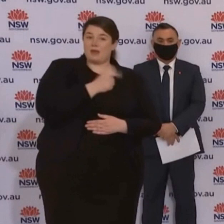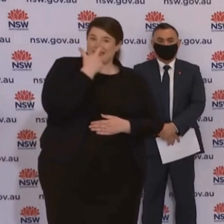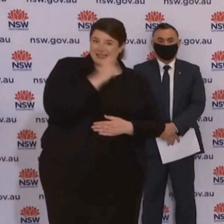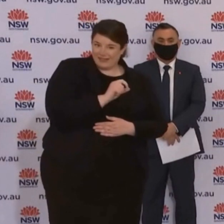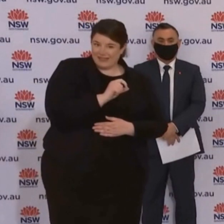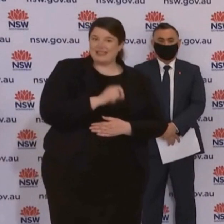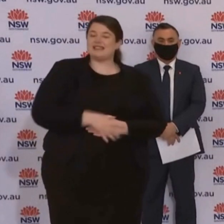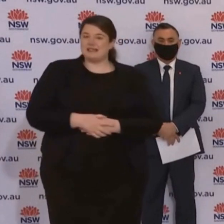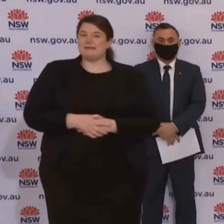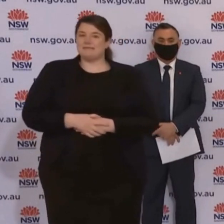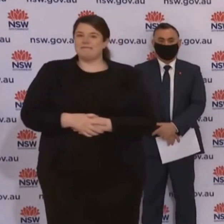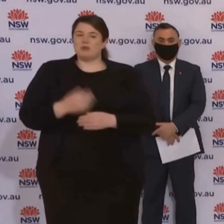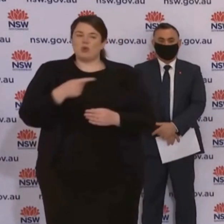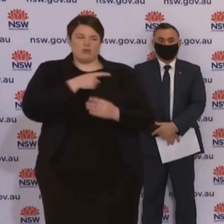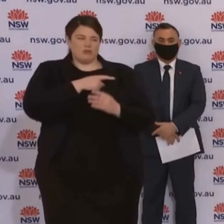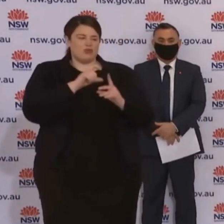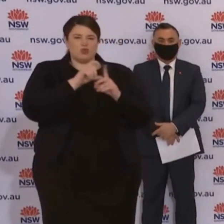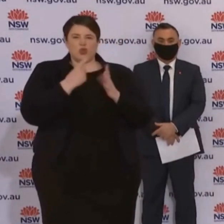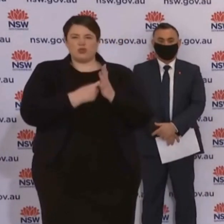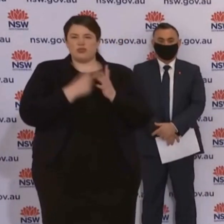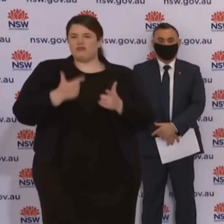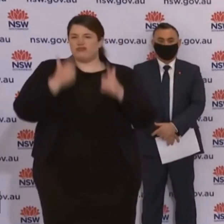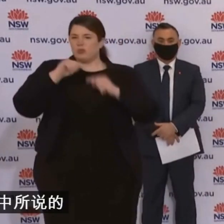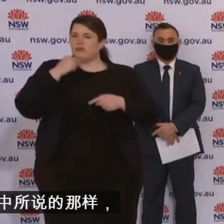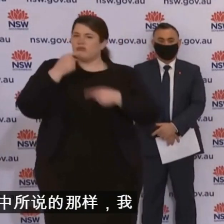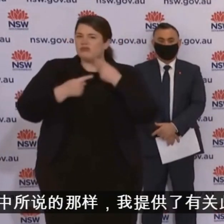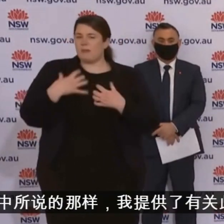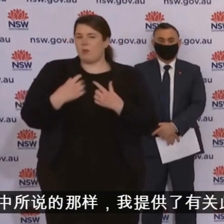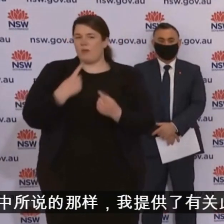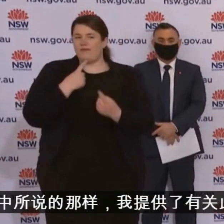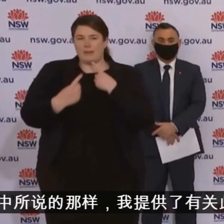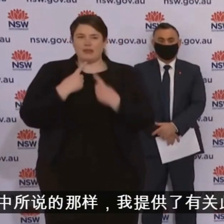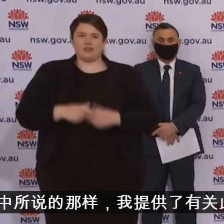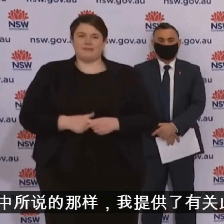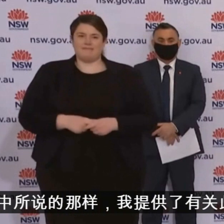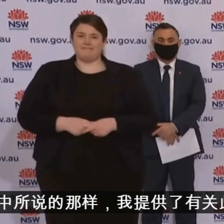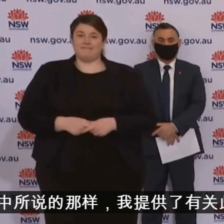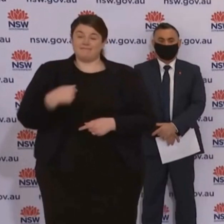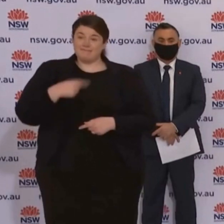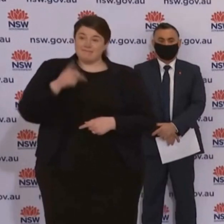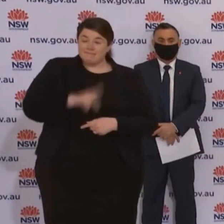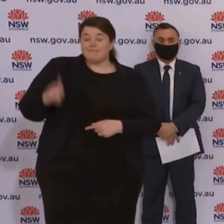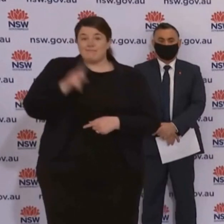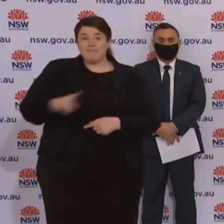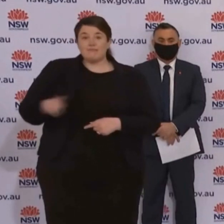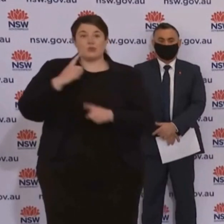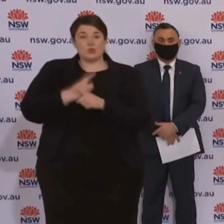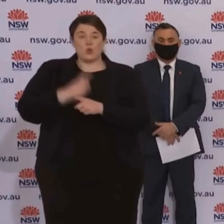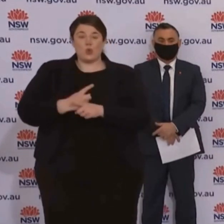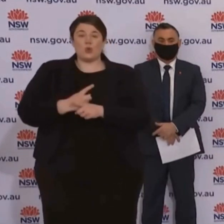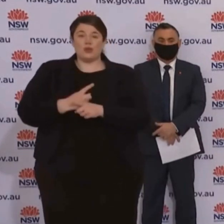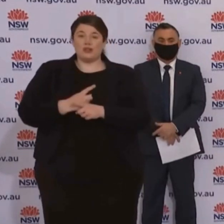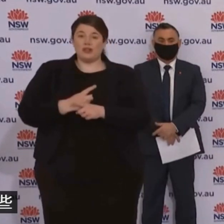Dr. Chant will give further information about that. As I've been saying in the last couple of weeks, whilst it's important for us